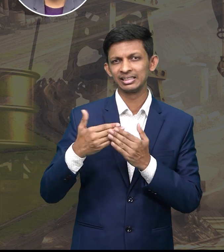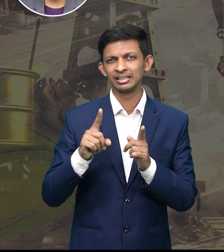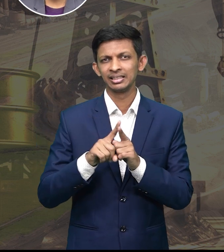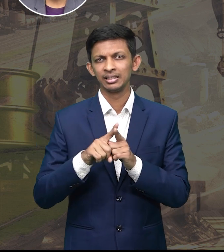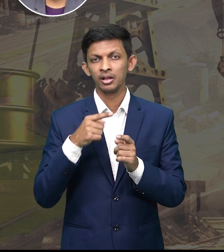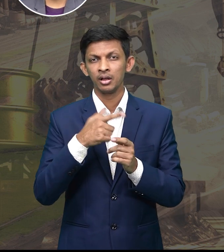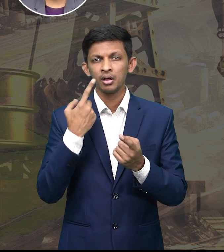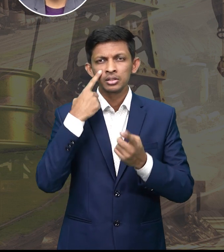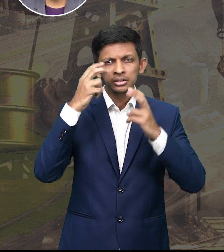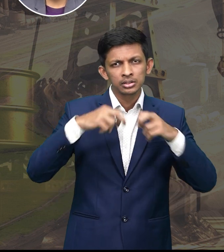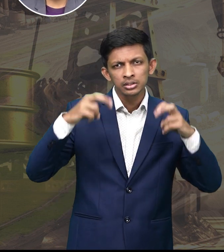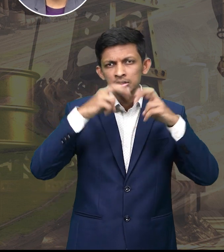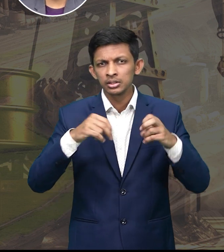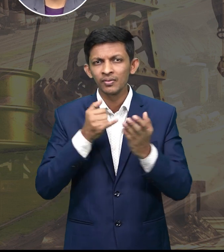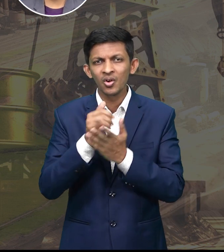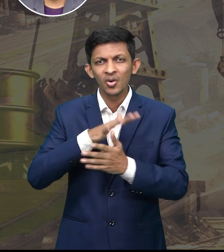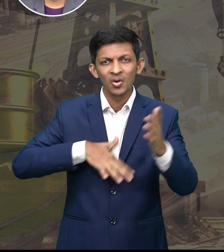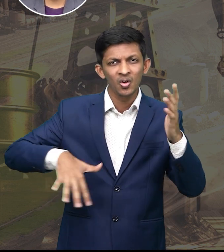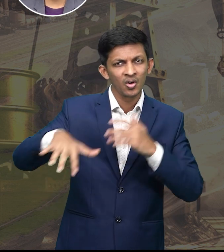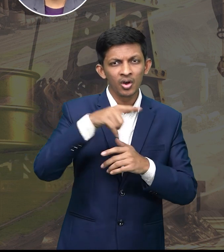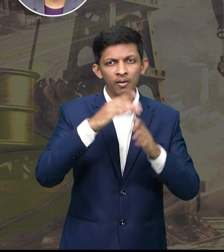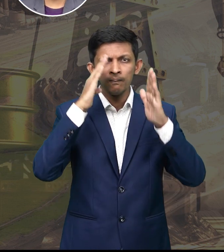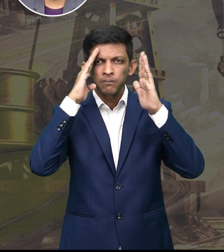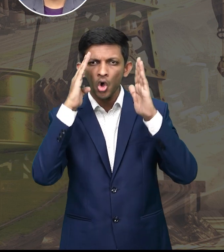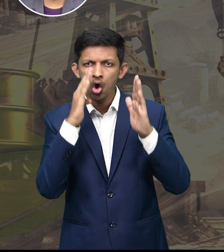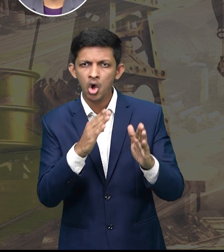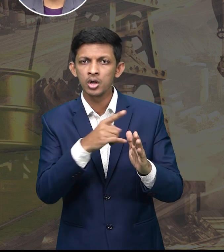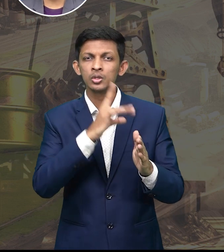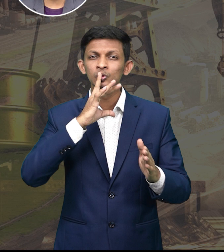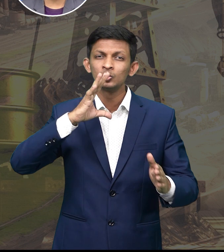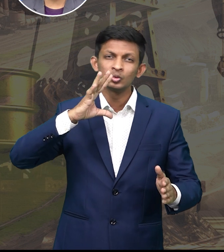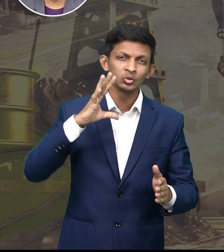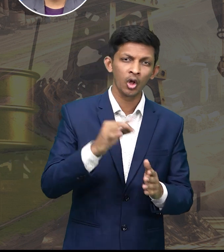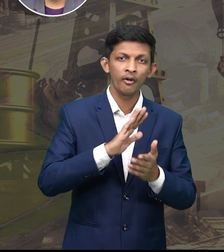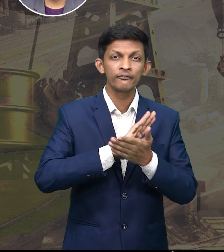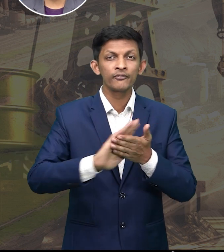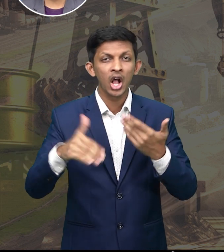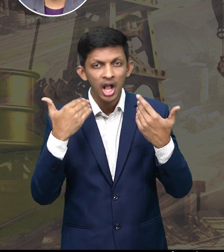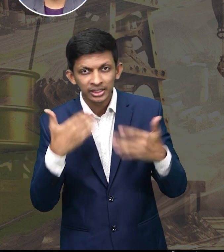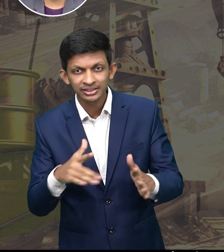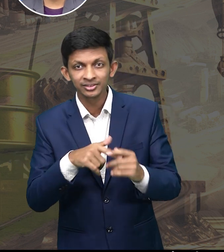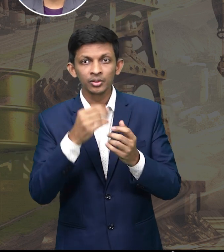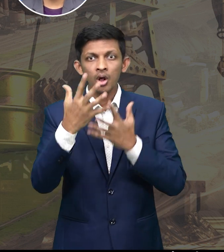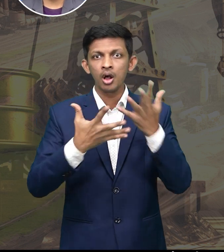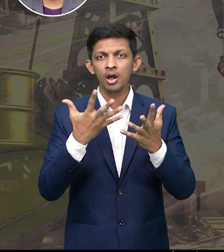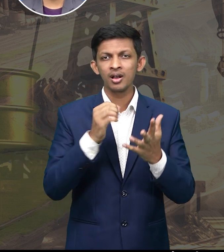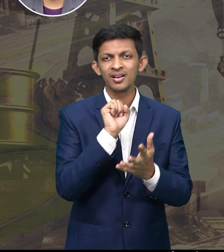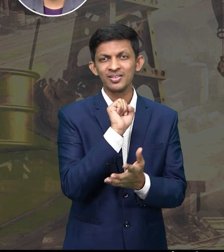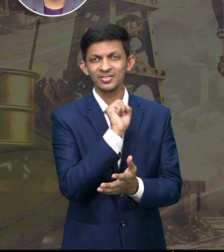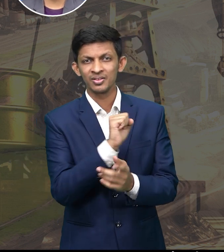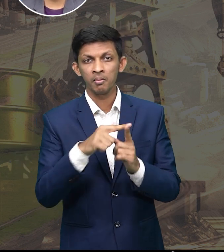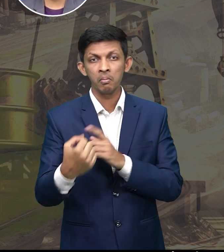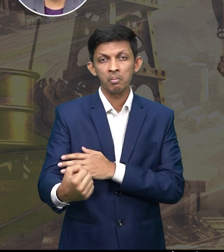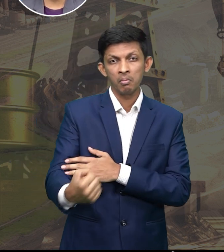Recent research in this field concentrates on ensuring complete combustion in these engines,